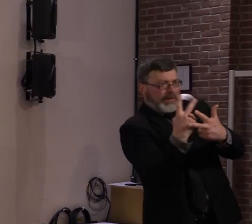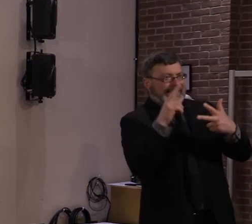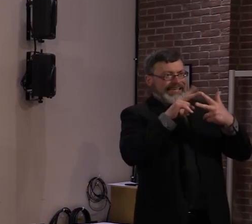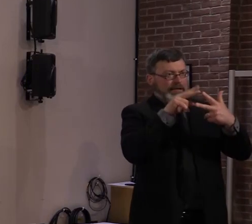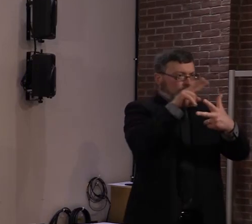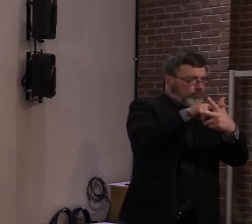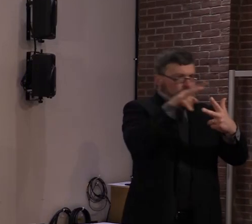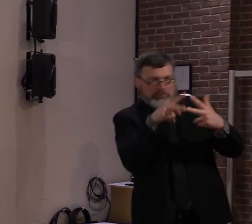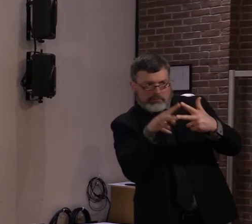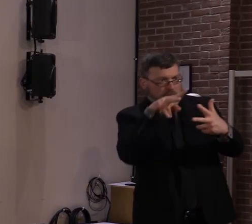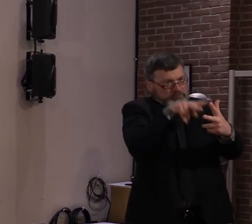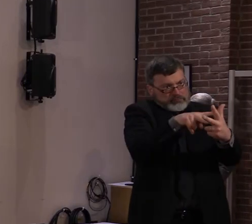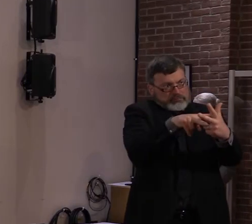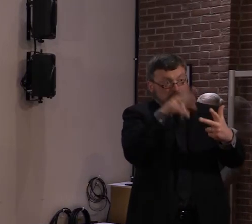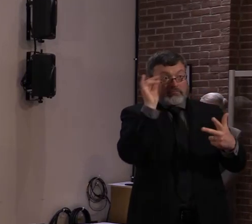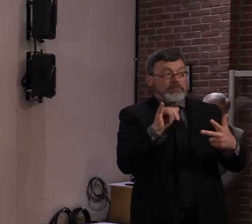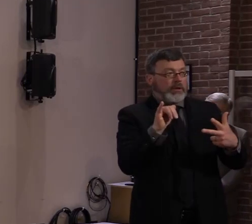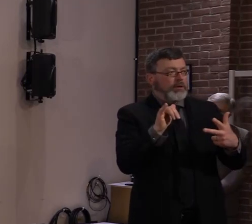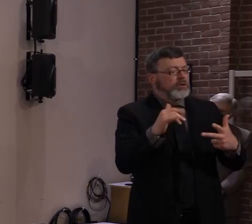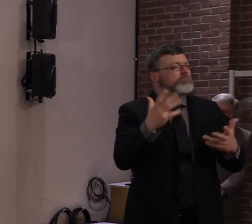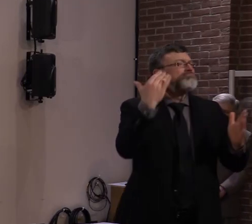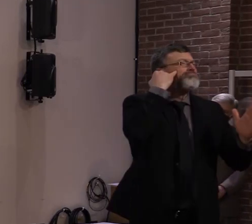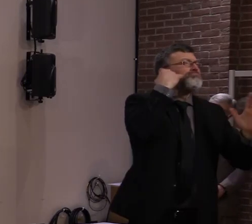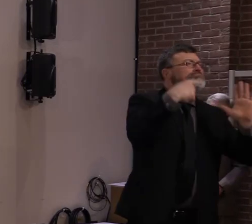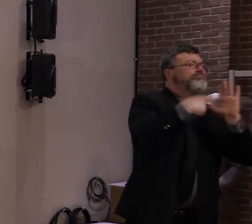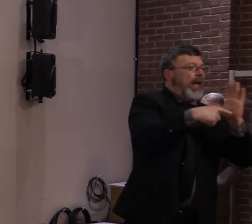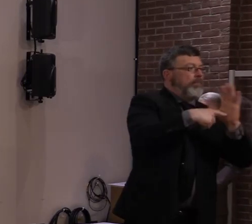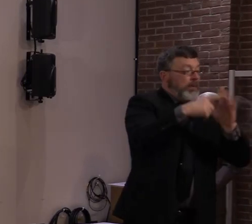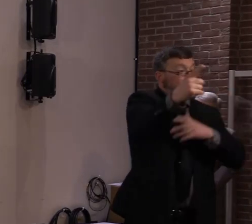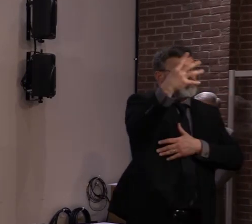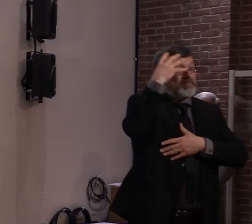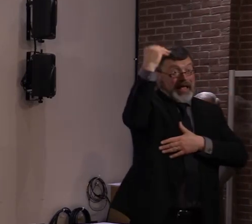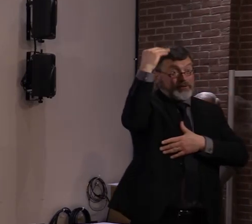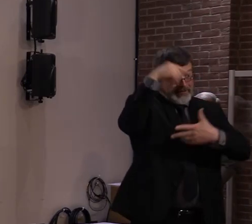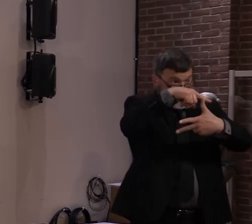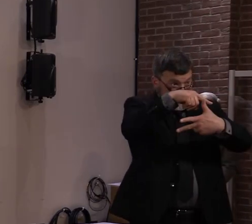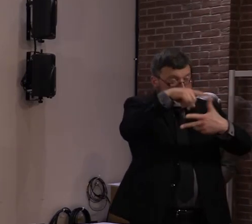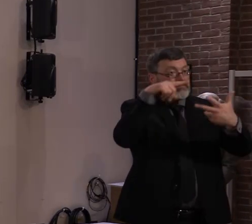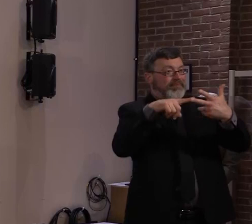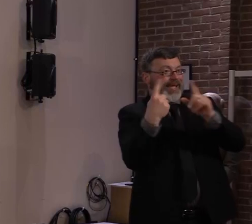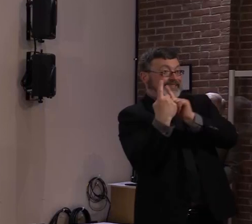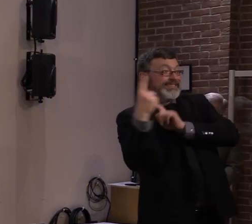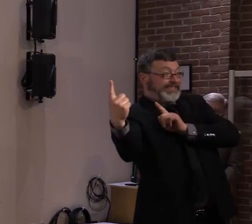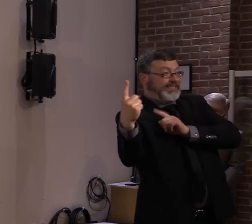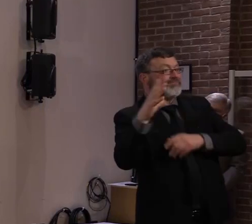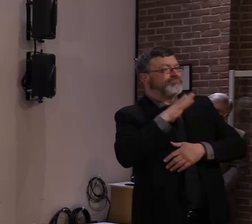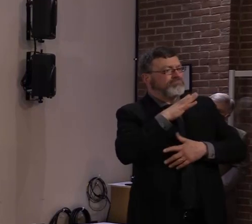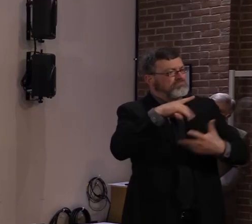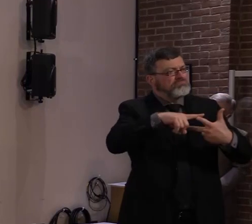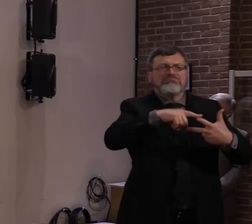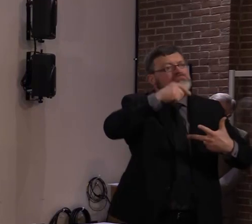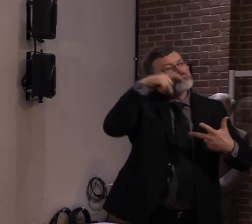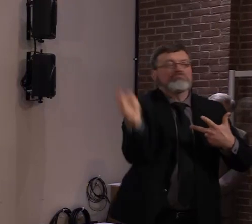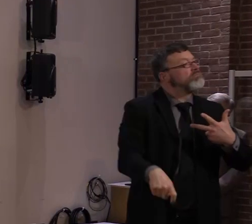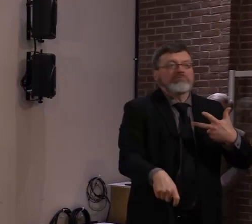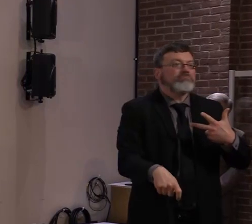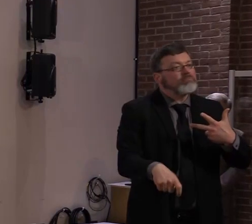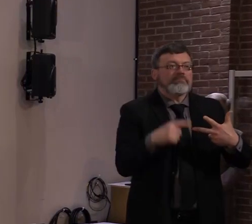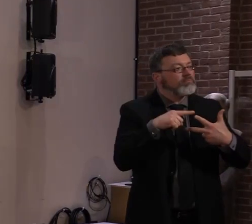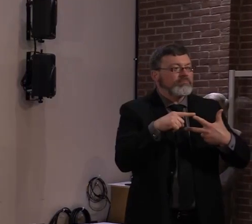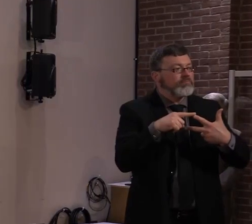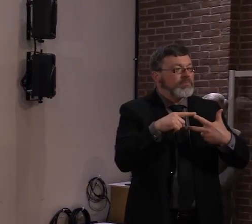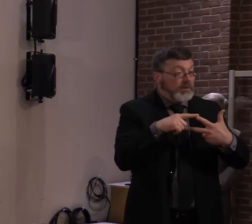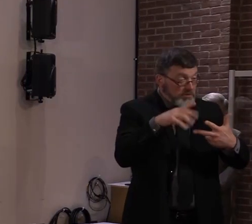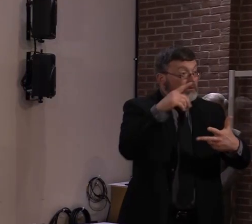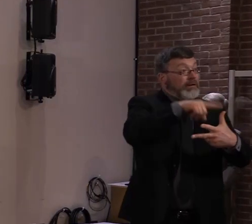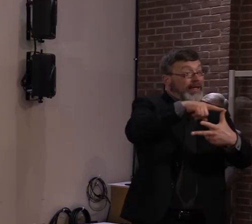if you're outside and distanced, you do not need to wear a mask. If you're outside and not distanced, wear a